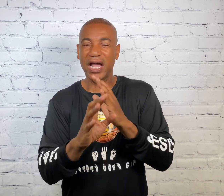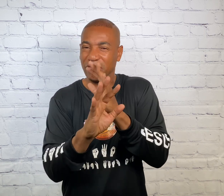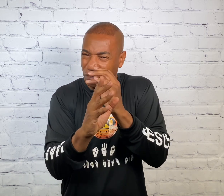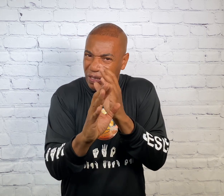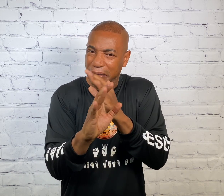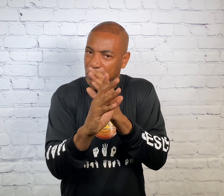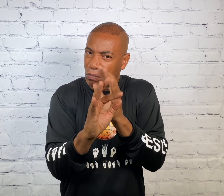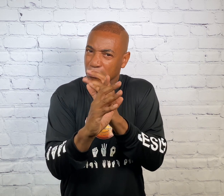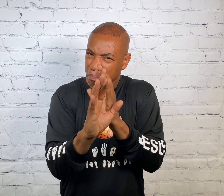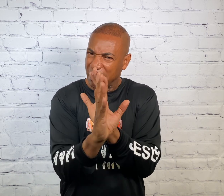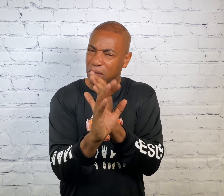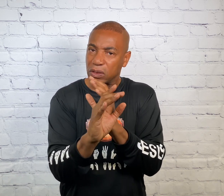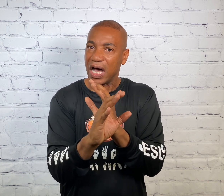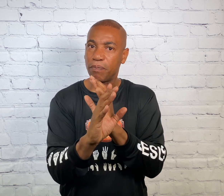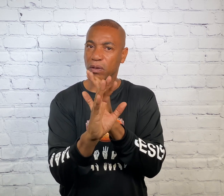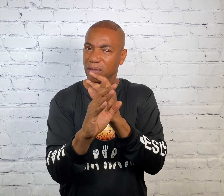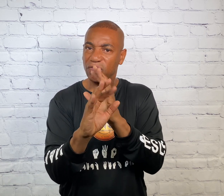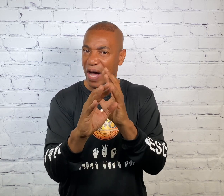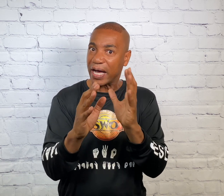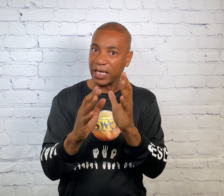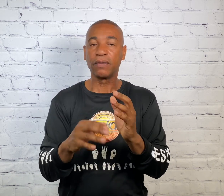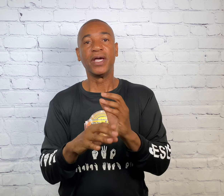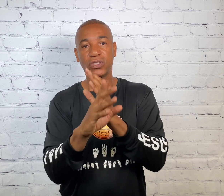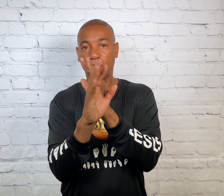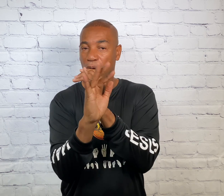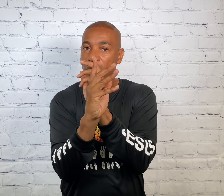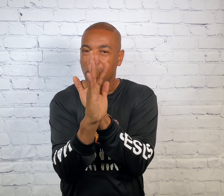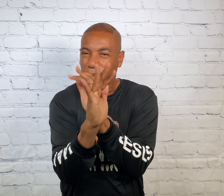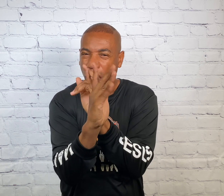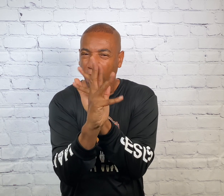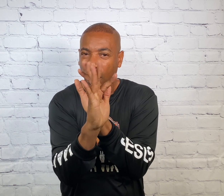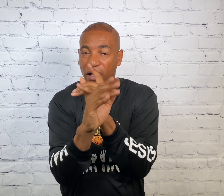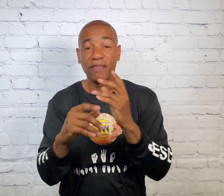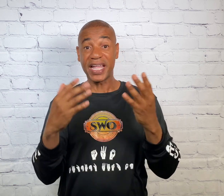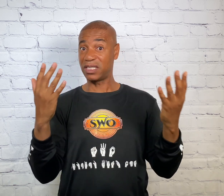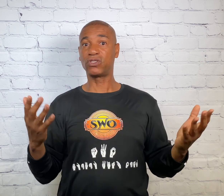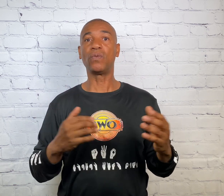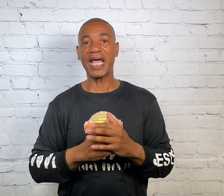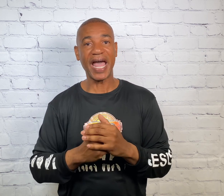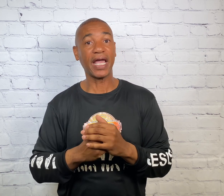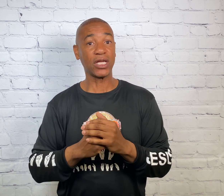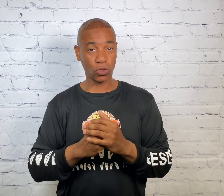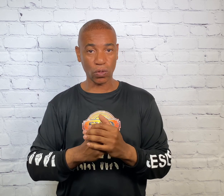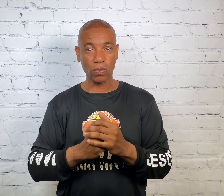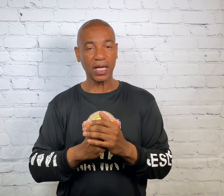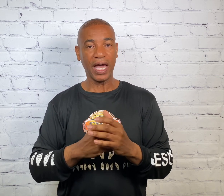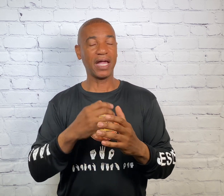of muddled up or a little foggy. So that is if someone had a stroke and